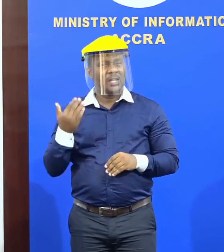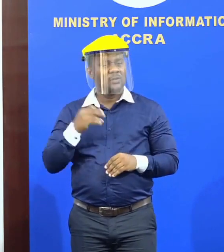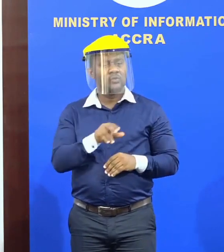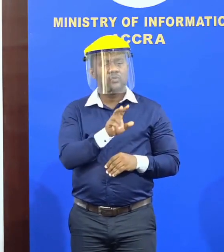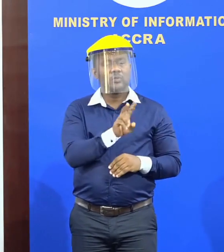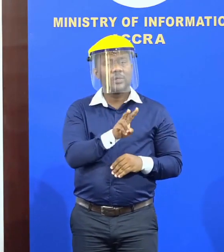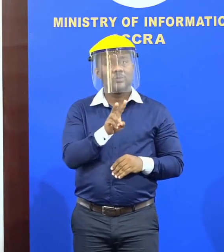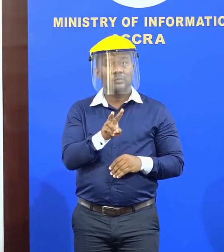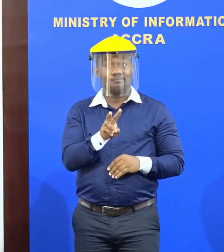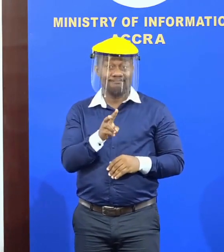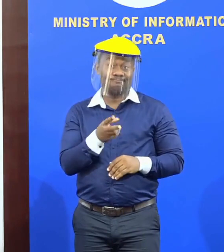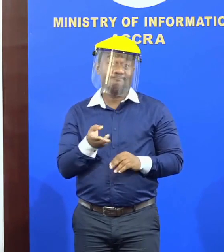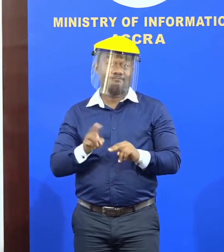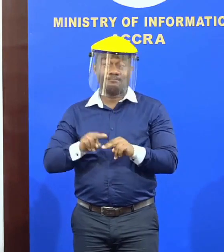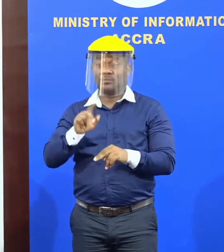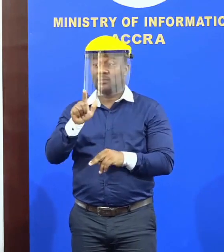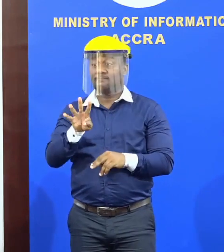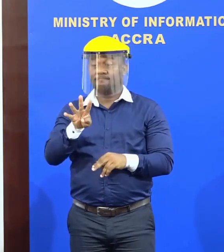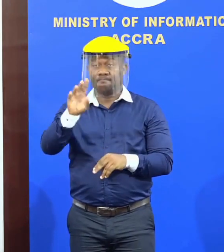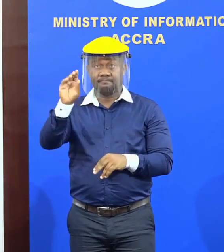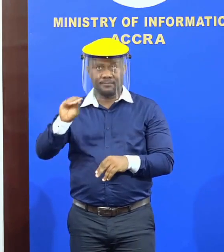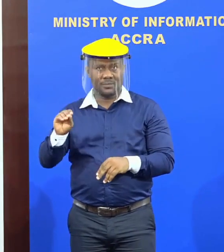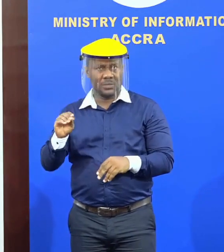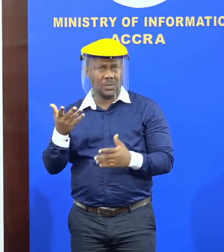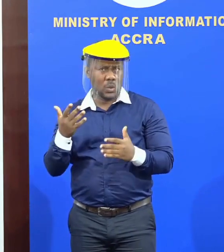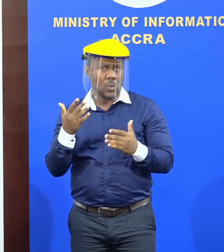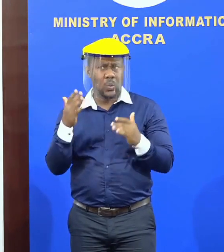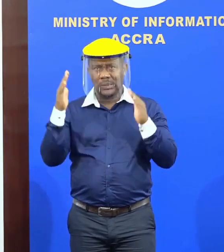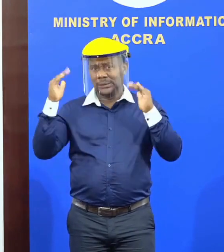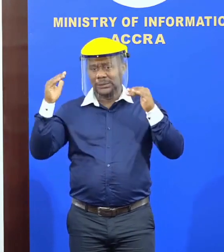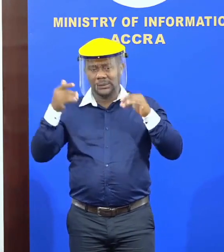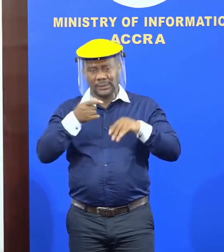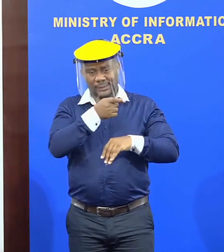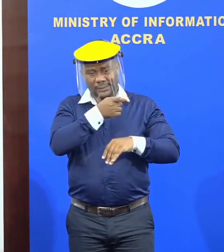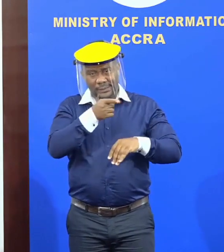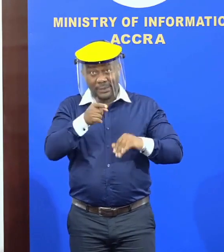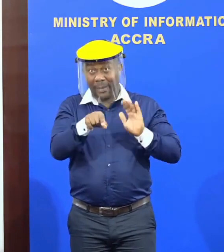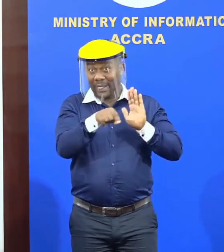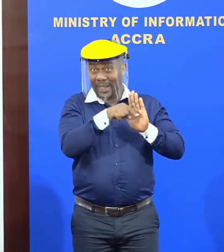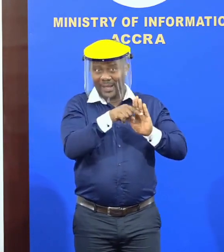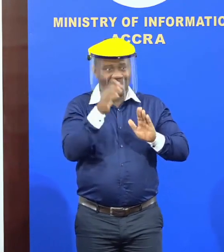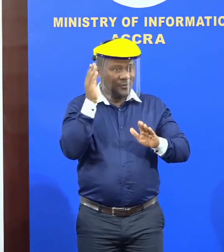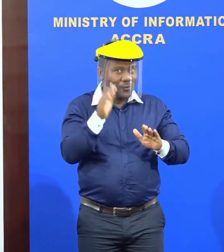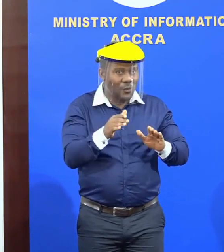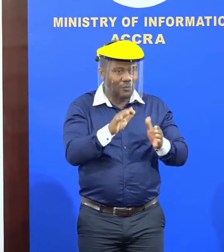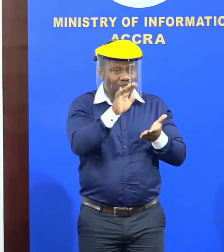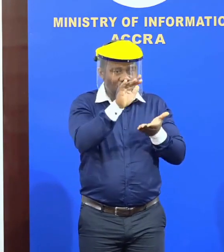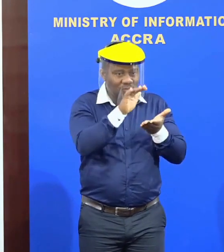we are hoping that all of them will start coming down, whilst the green one starts surging.